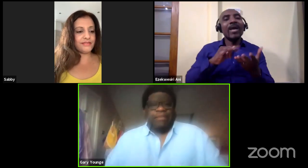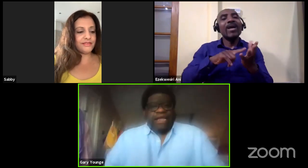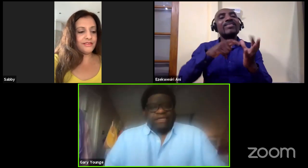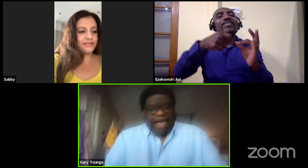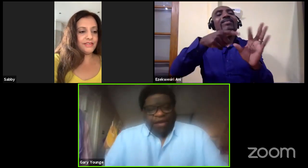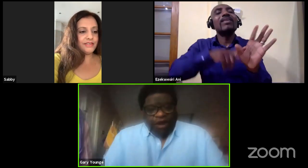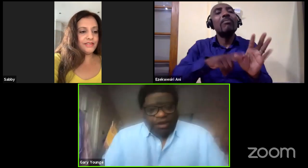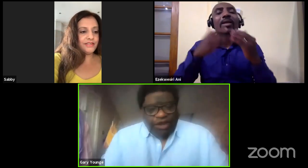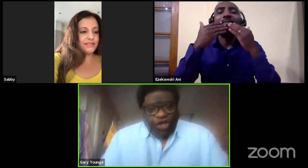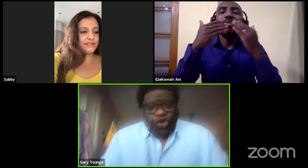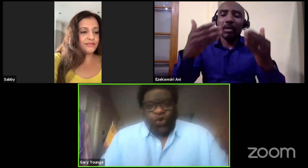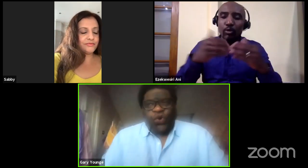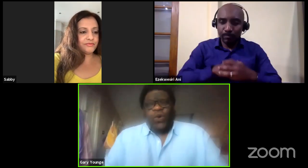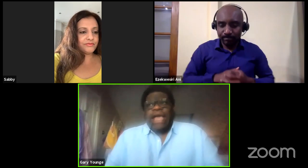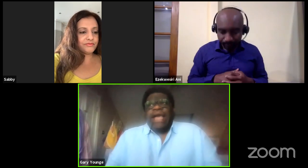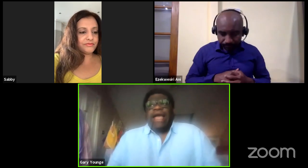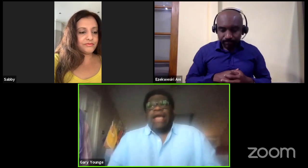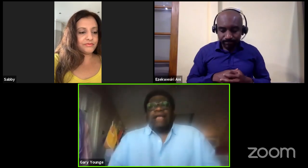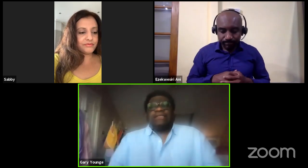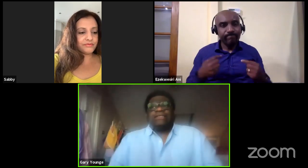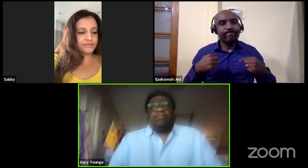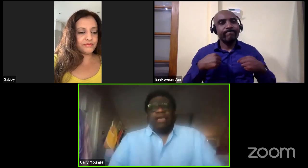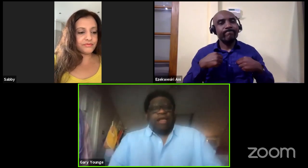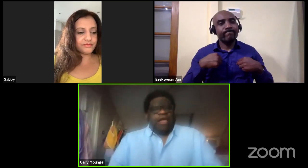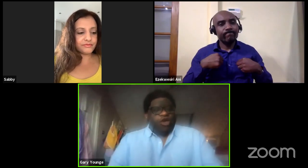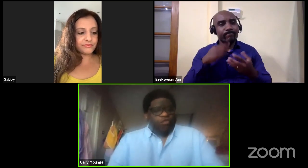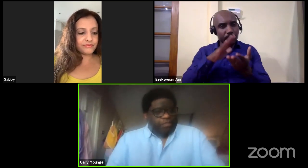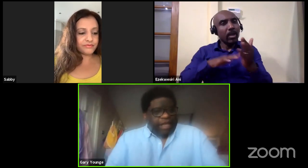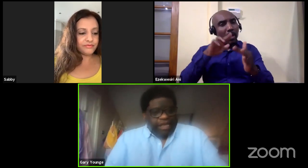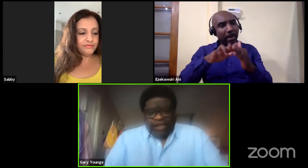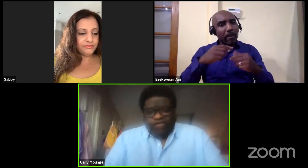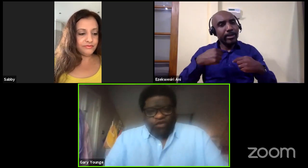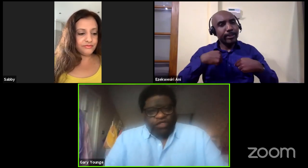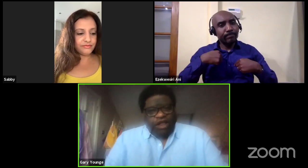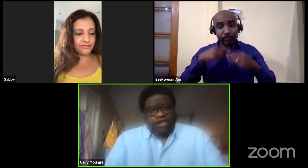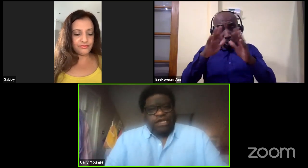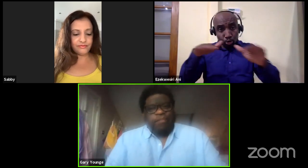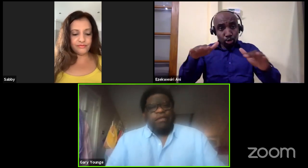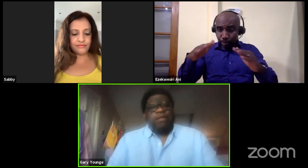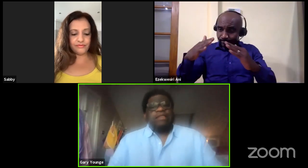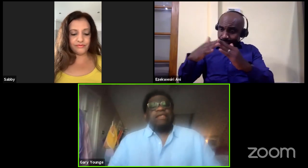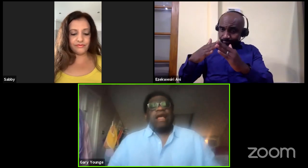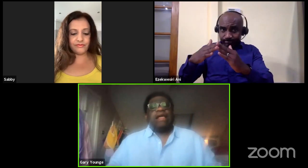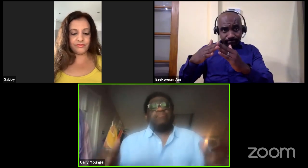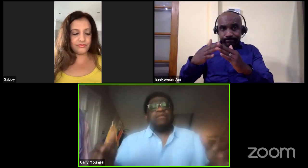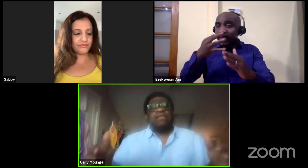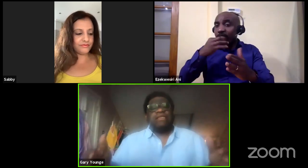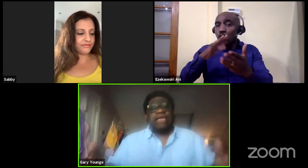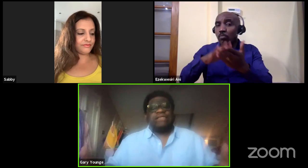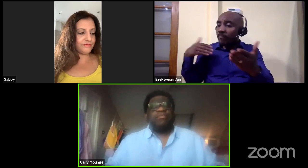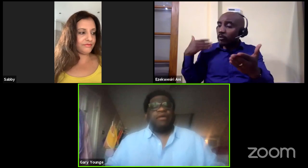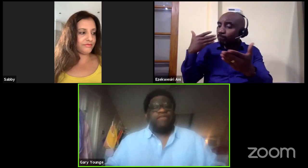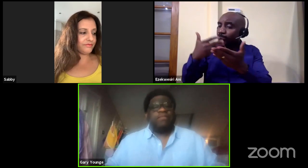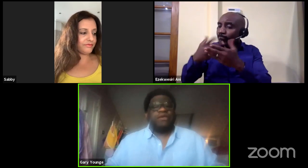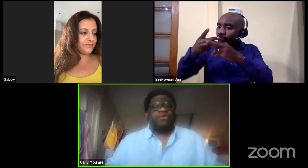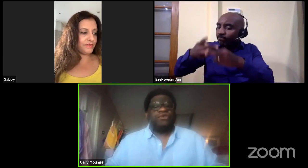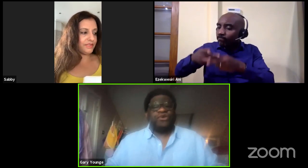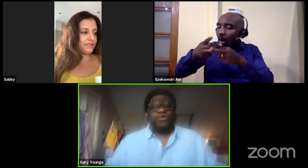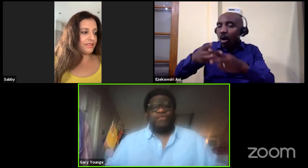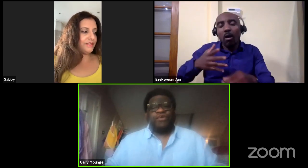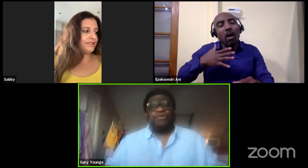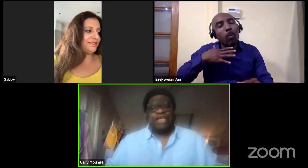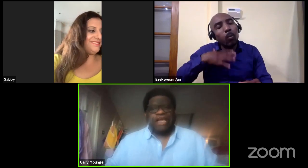Yeah, I mean, as a parent who has been at home with my kids for the last couple of months, I am desperate for them to go